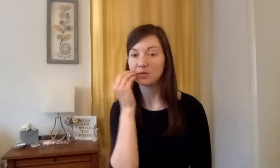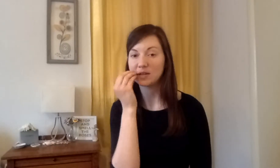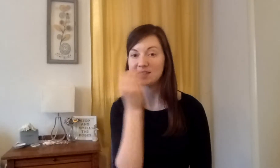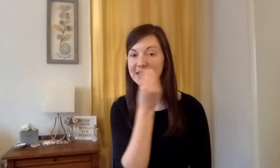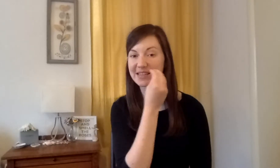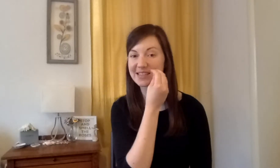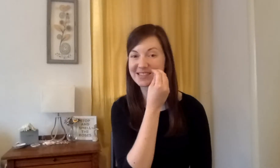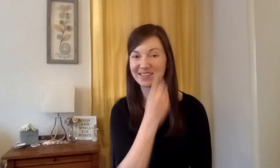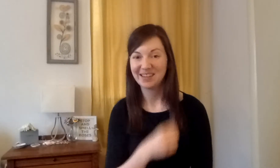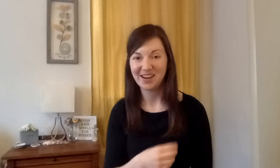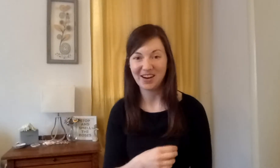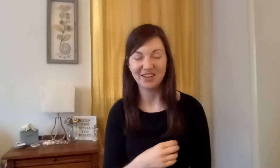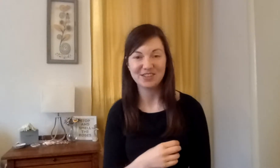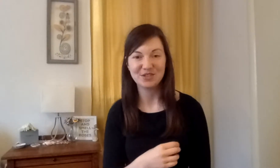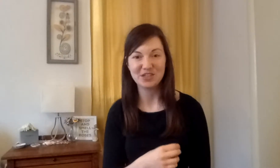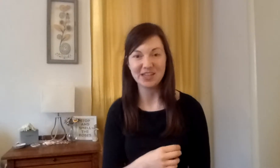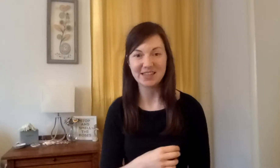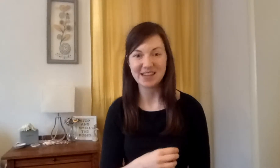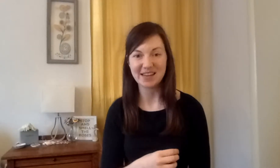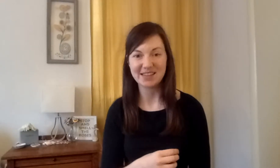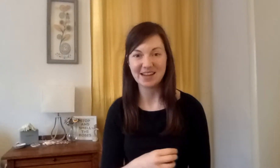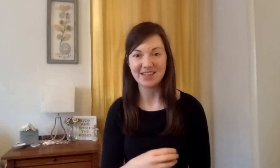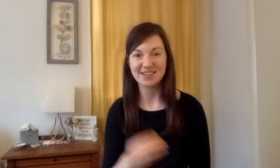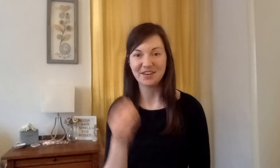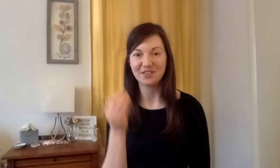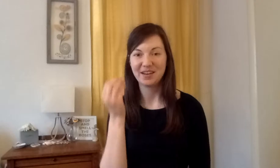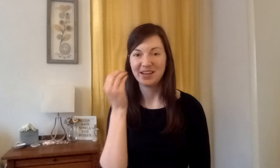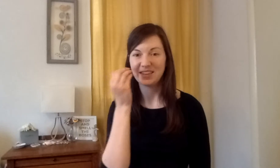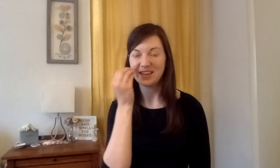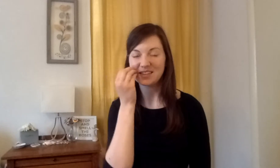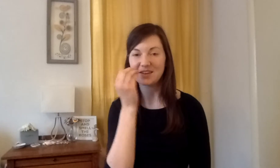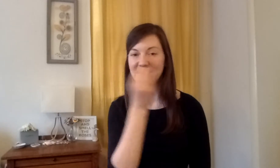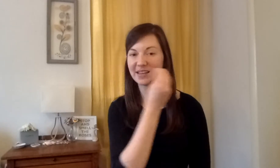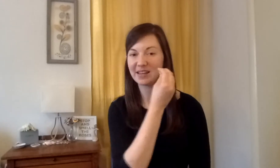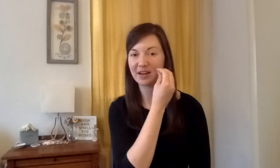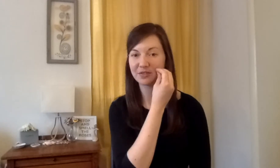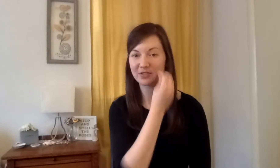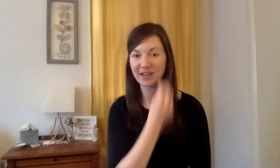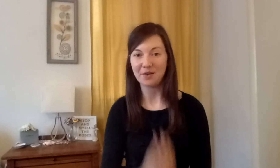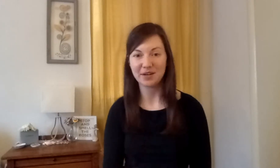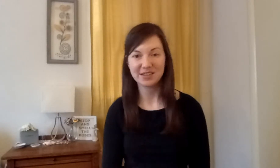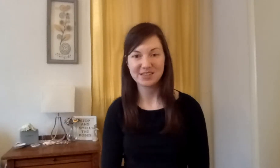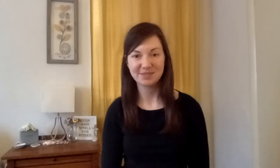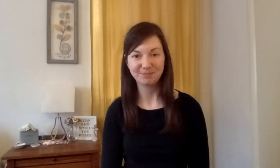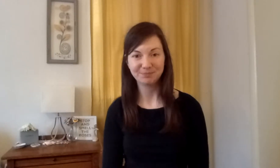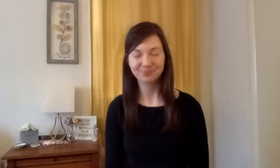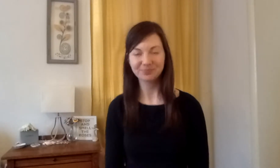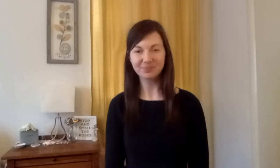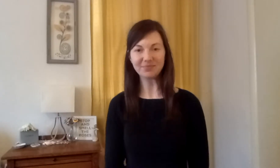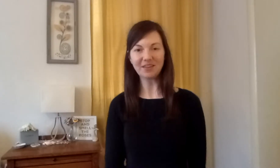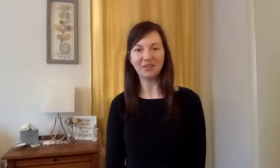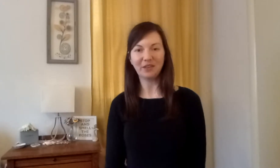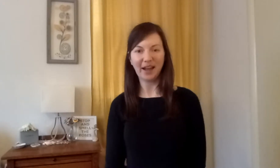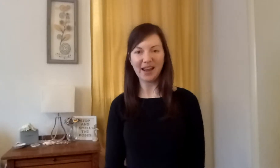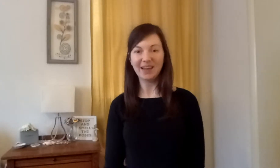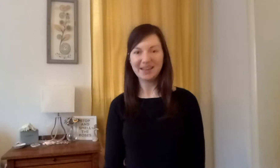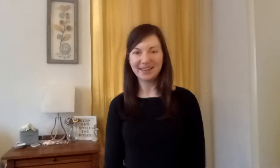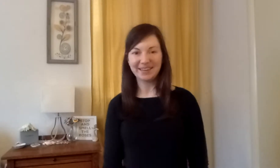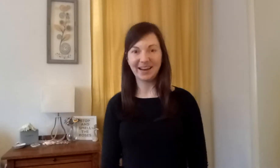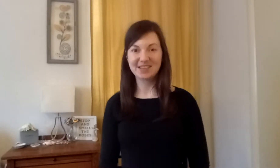kiss, kiss on your two cheeks side to side. So that's how I think of flowers. Okay, next